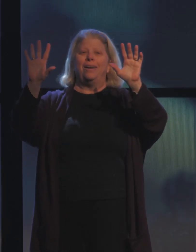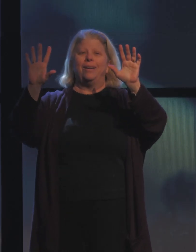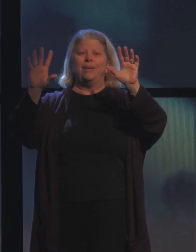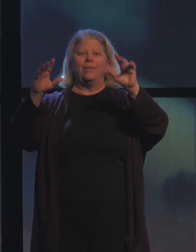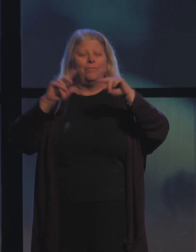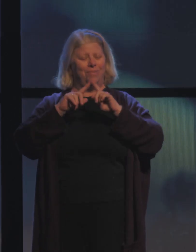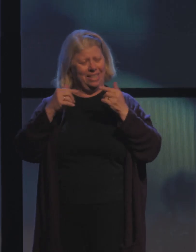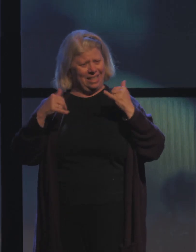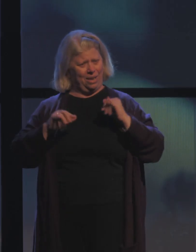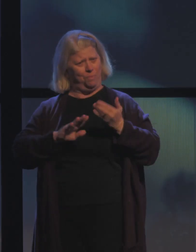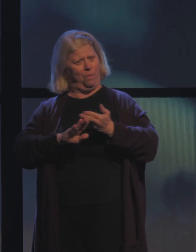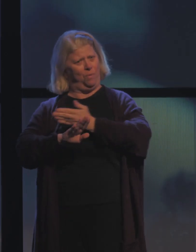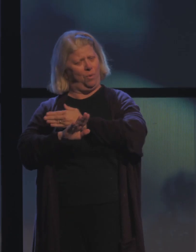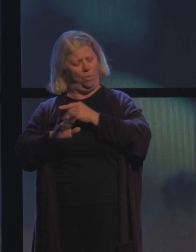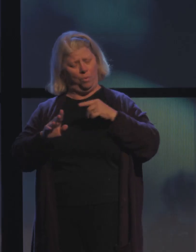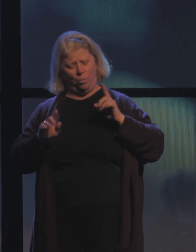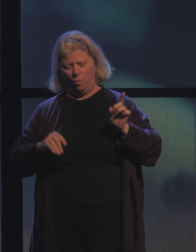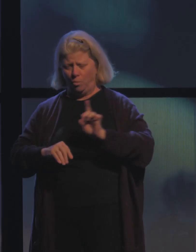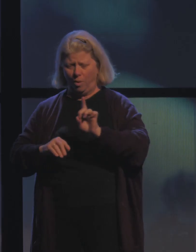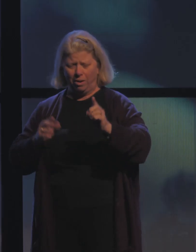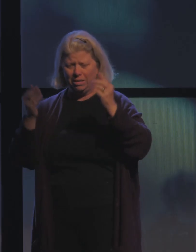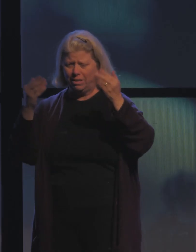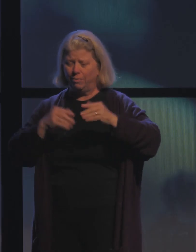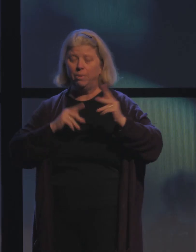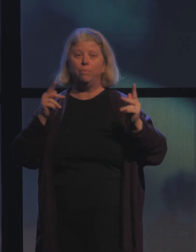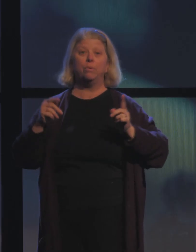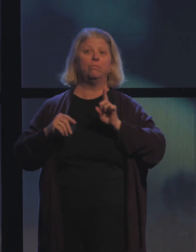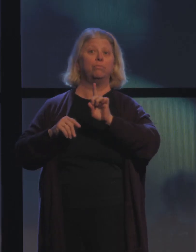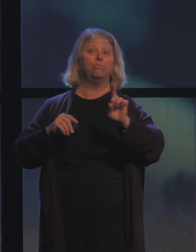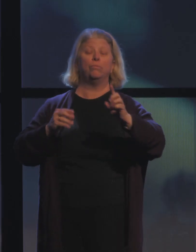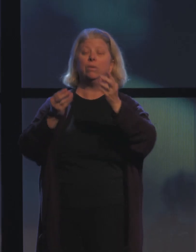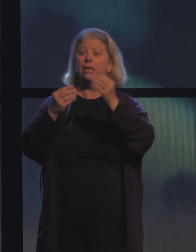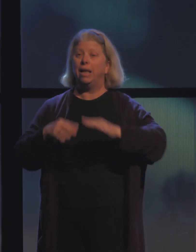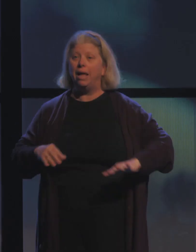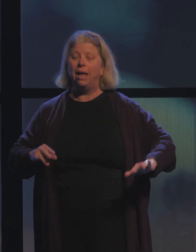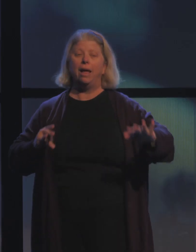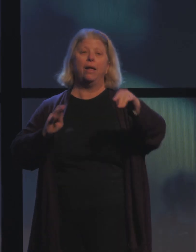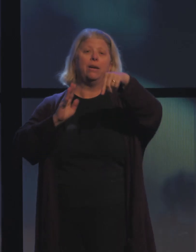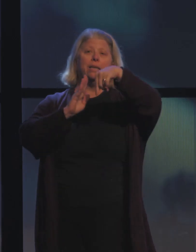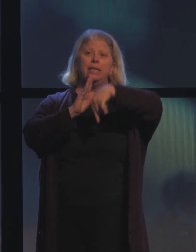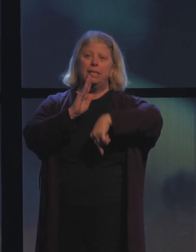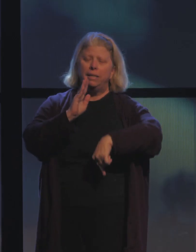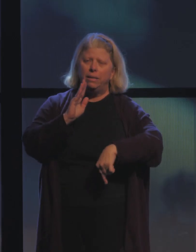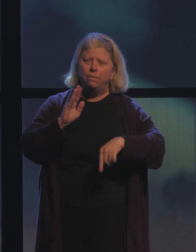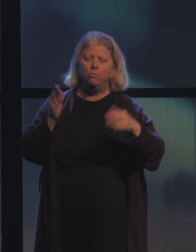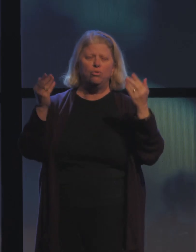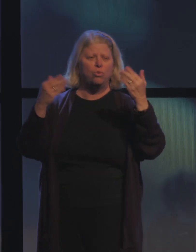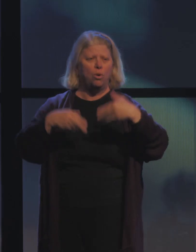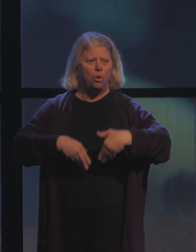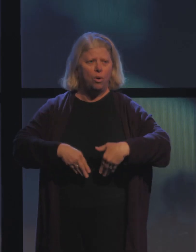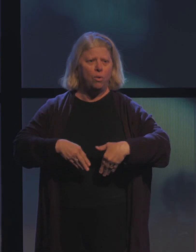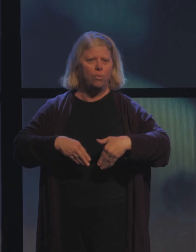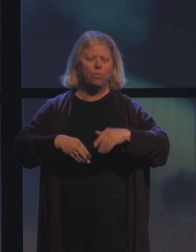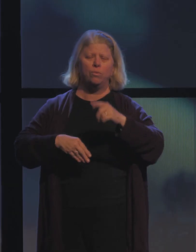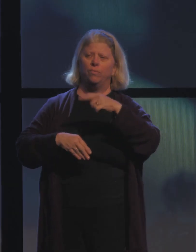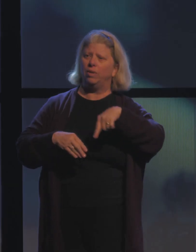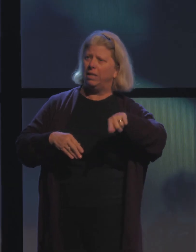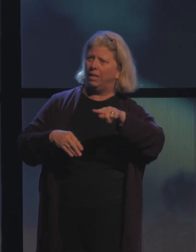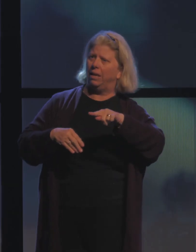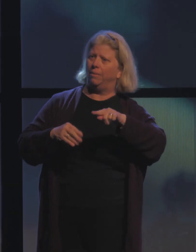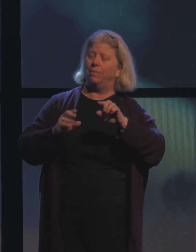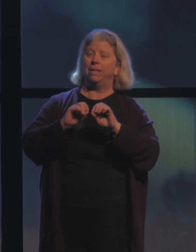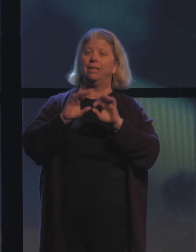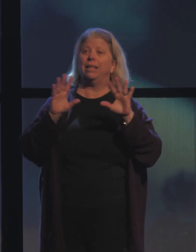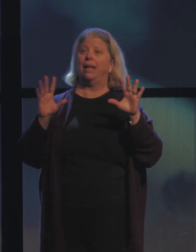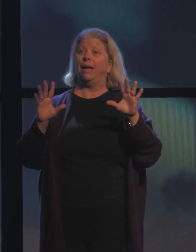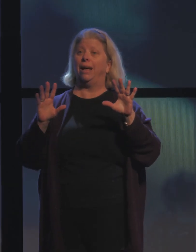were walking in darkness. Those who dwell in a land of deep darkness, on them has